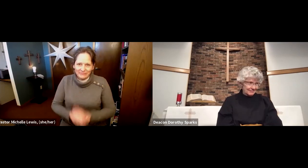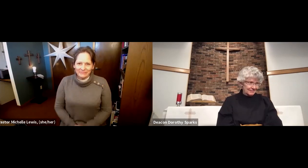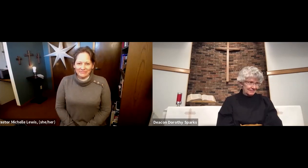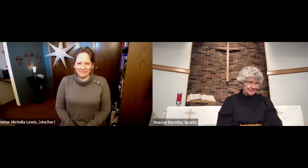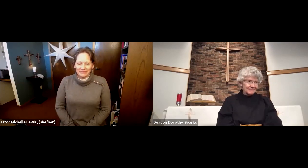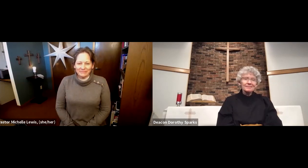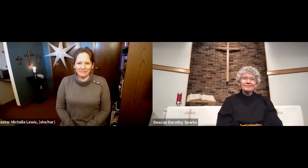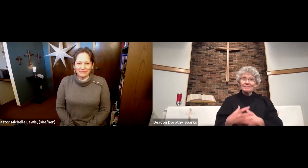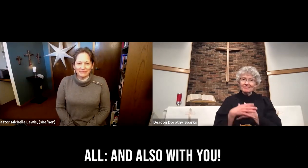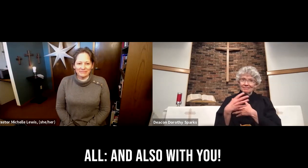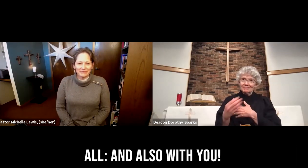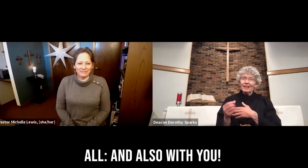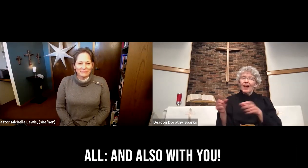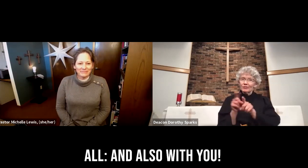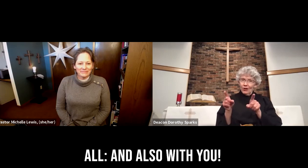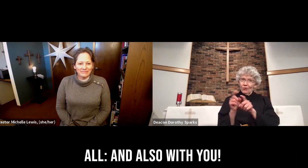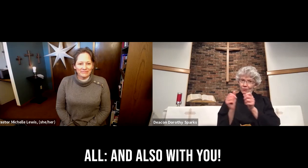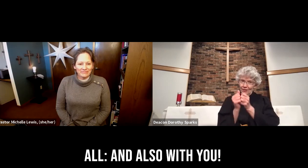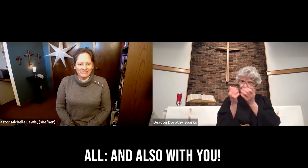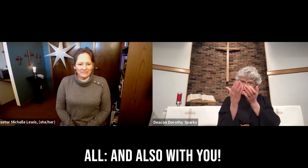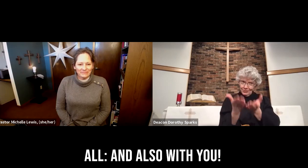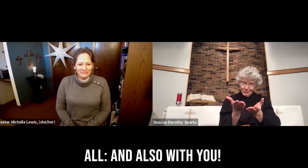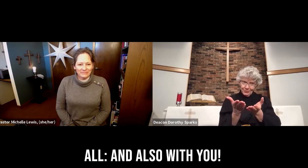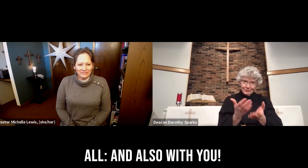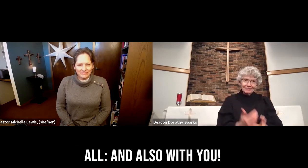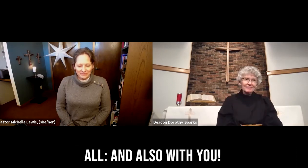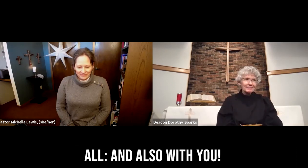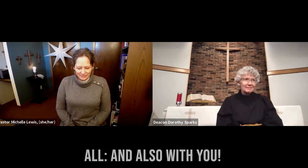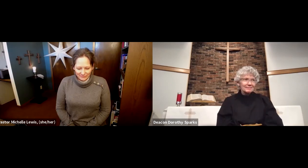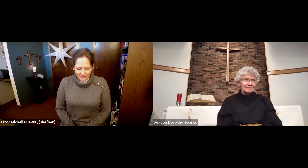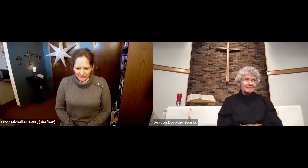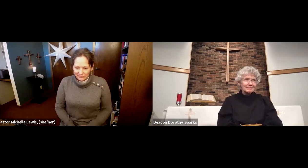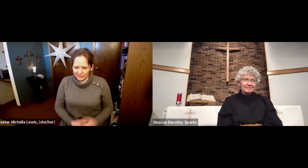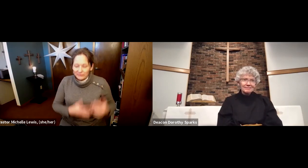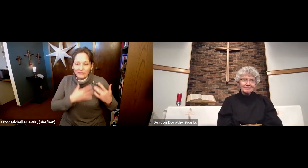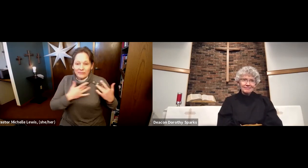The Lord be with you and also with you.